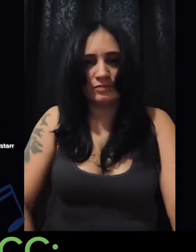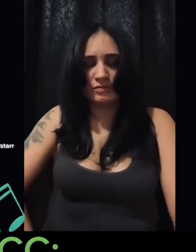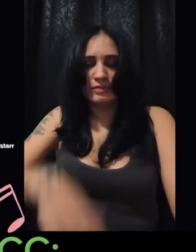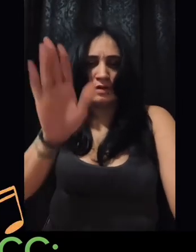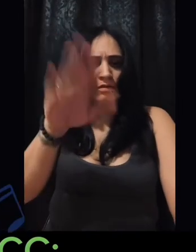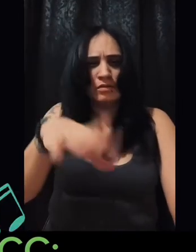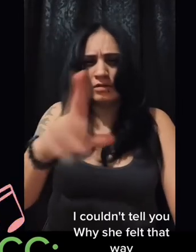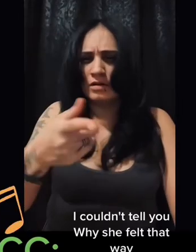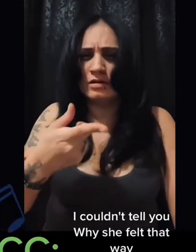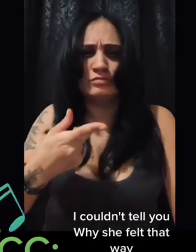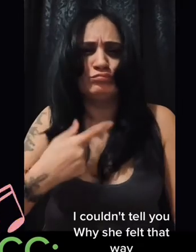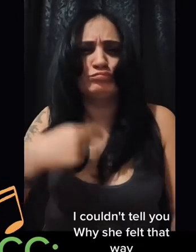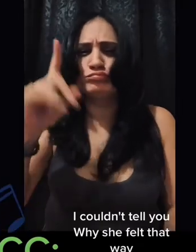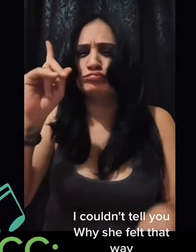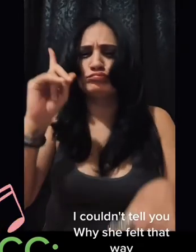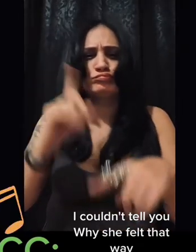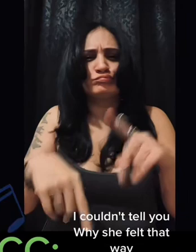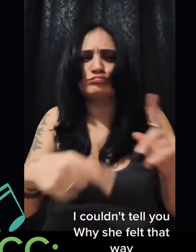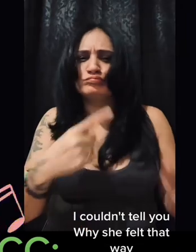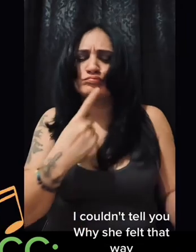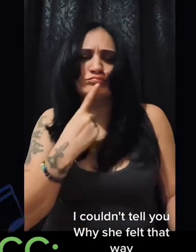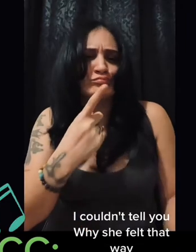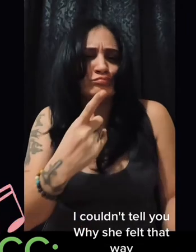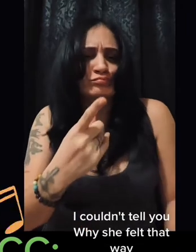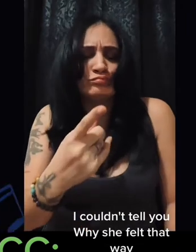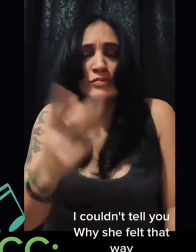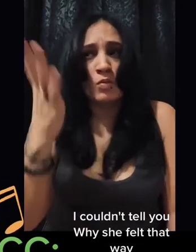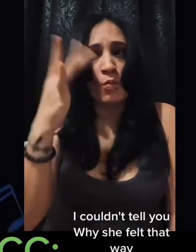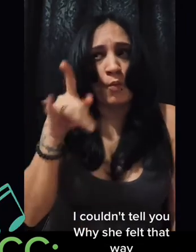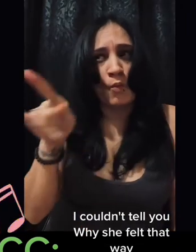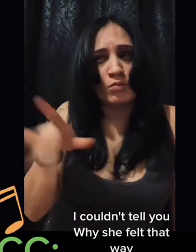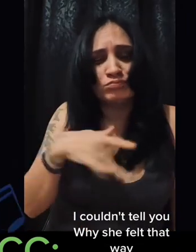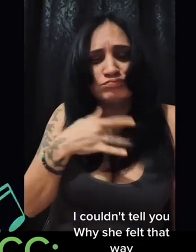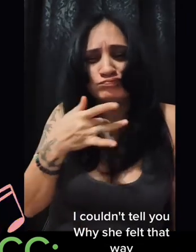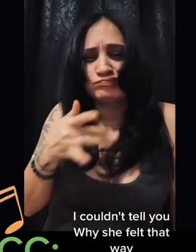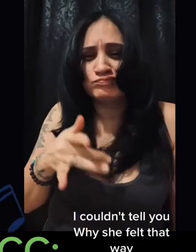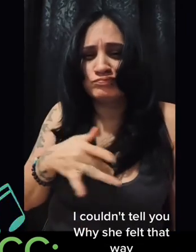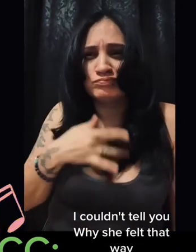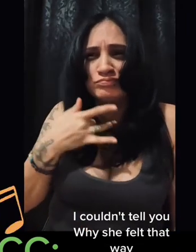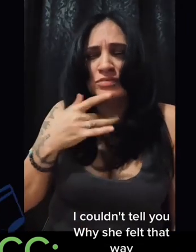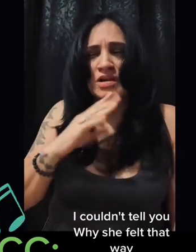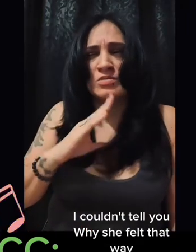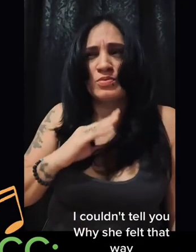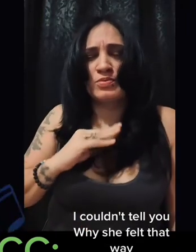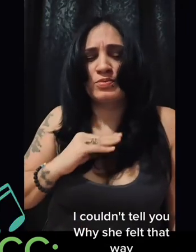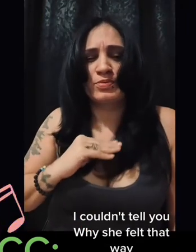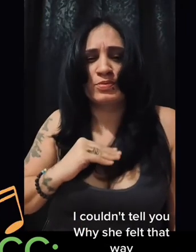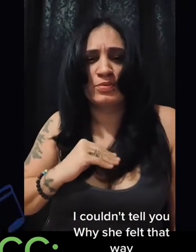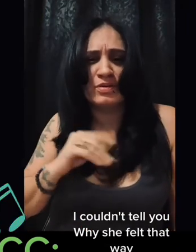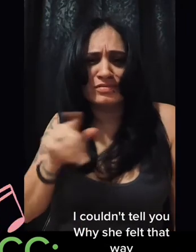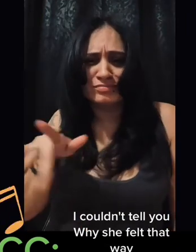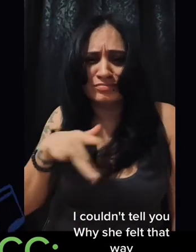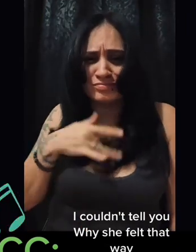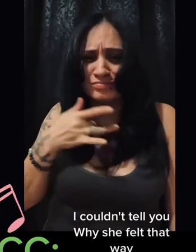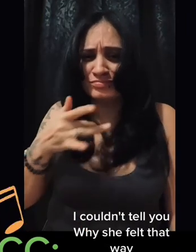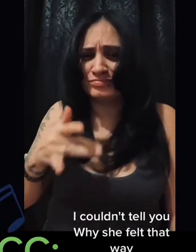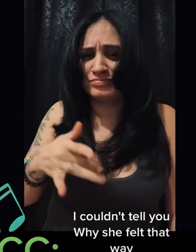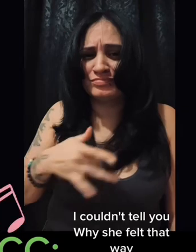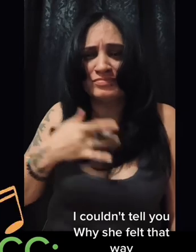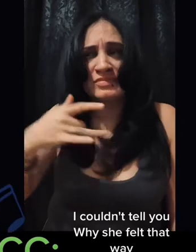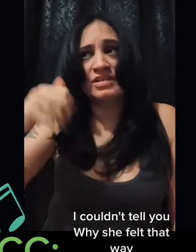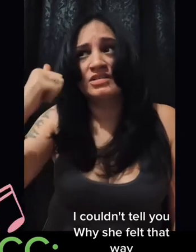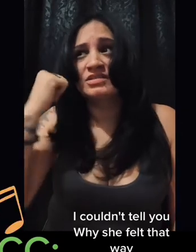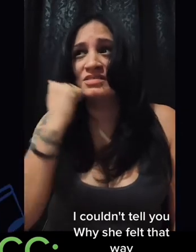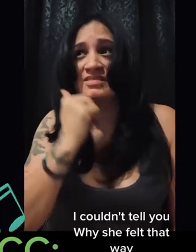I couldn't tell you why she felt that way She felt